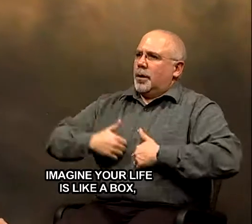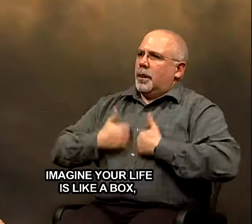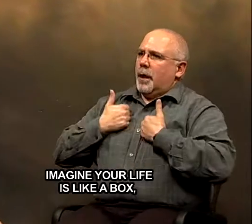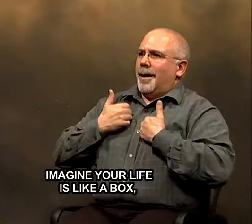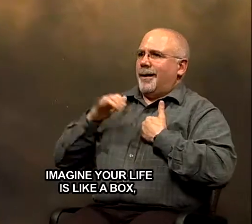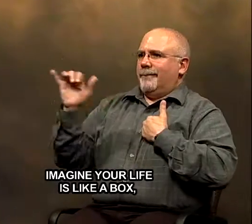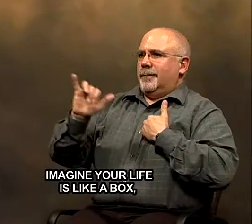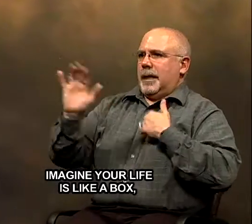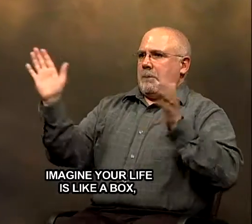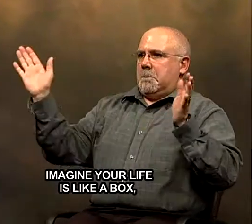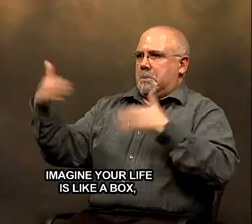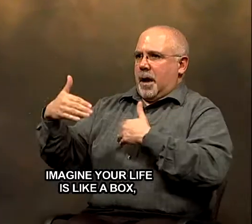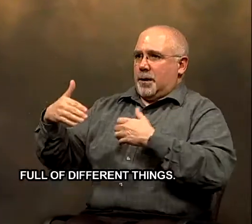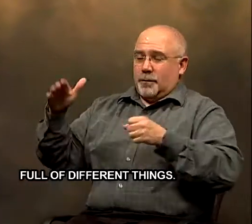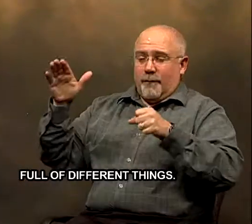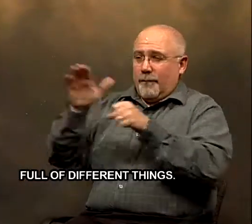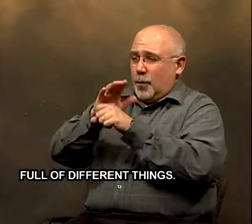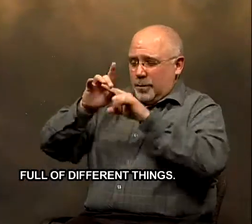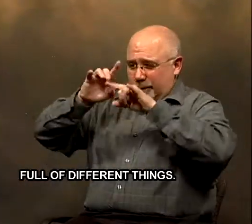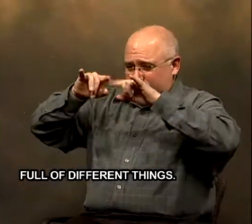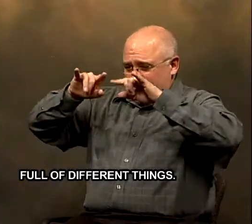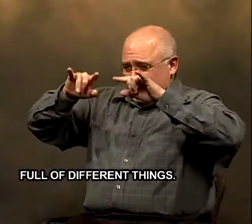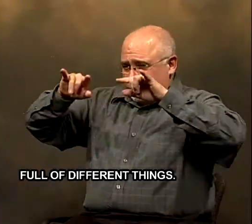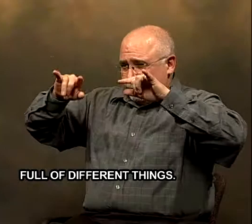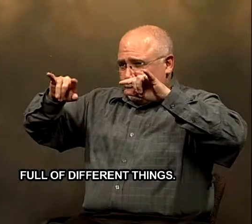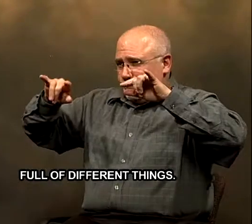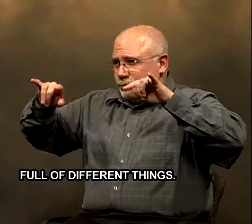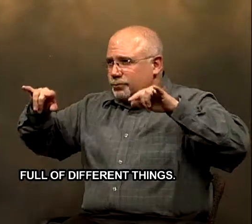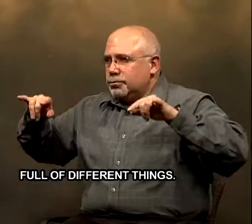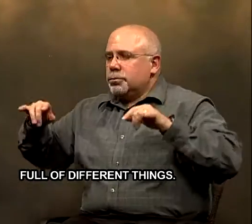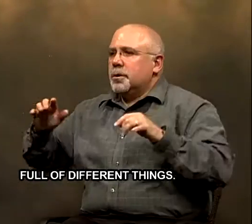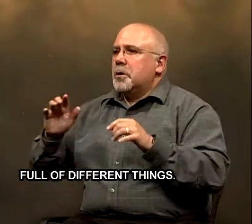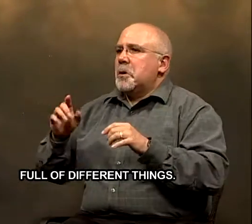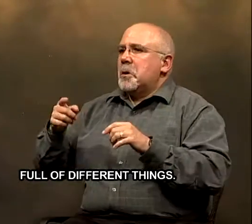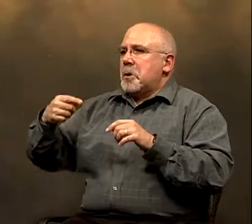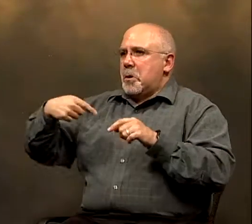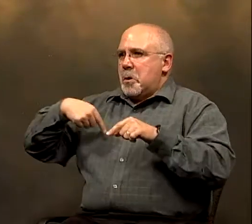Imagine your life is like a box full of different things.